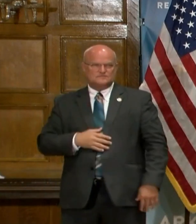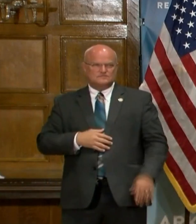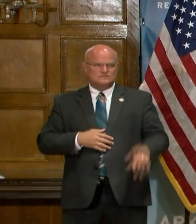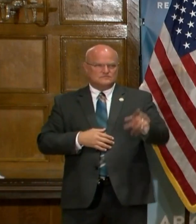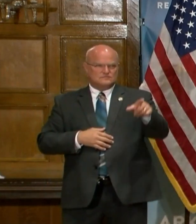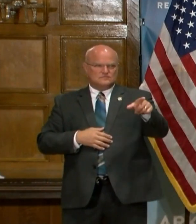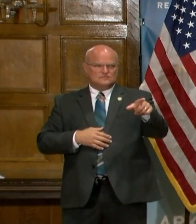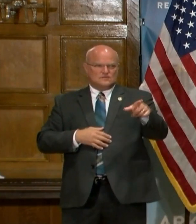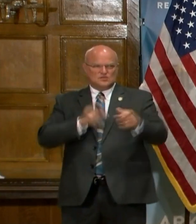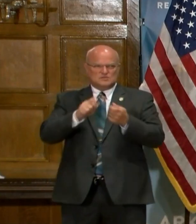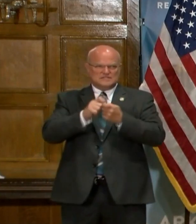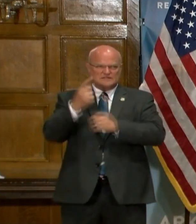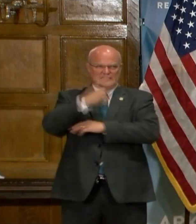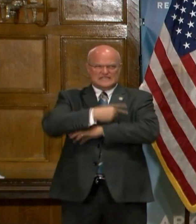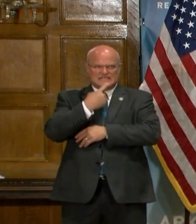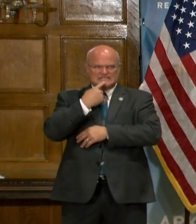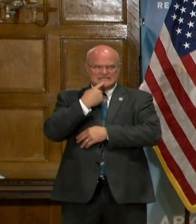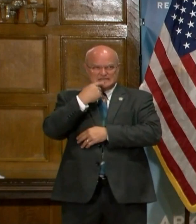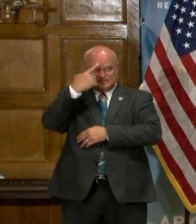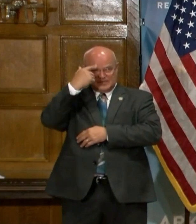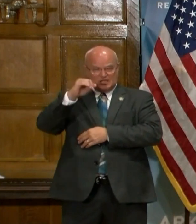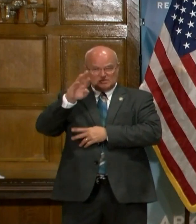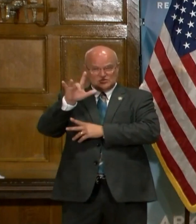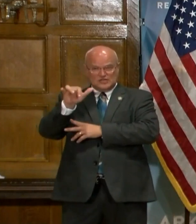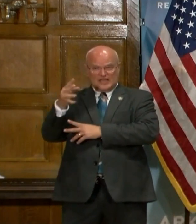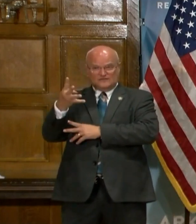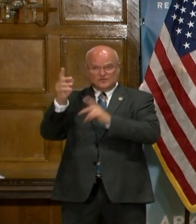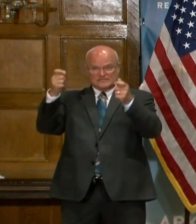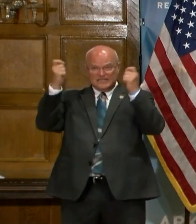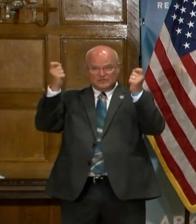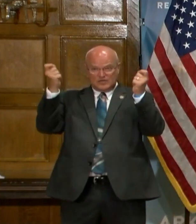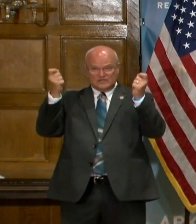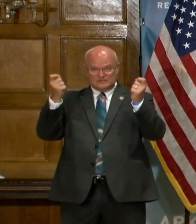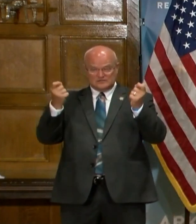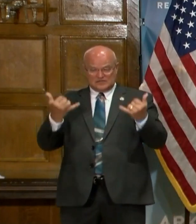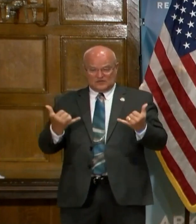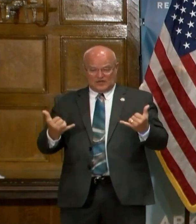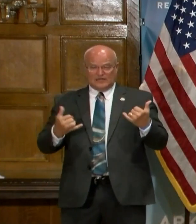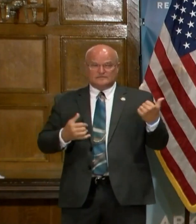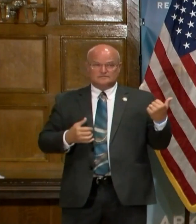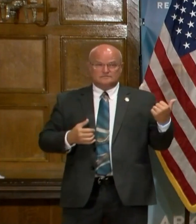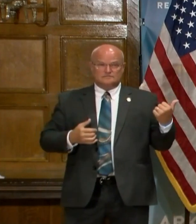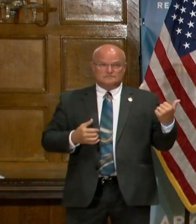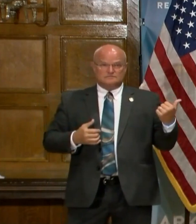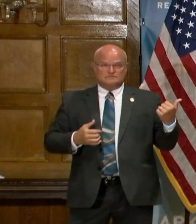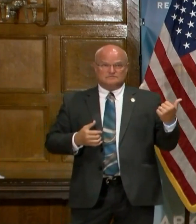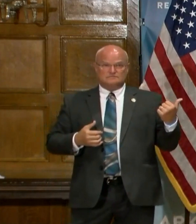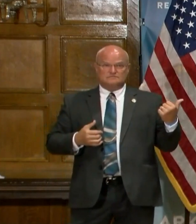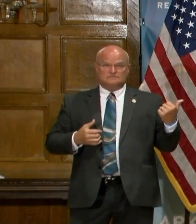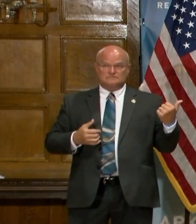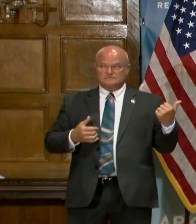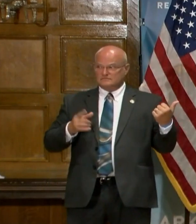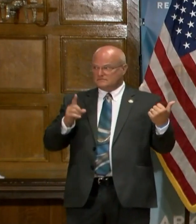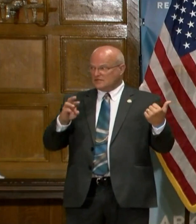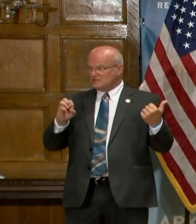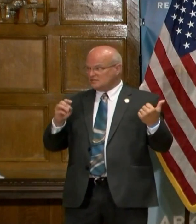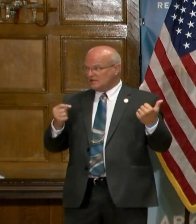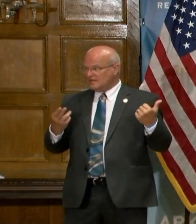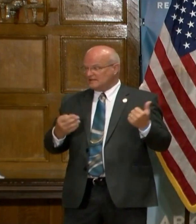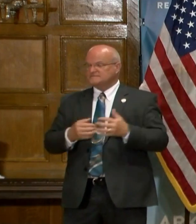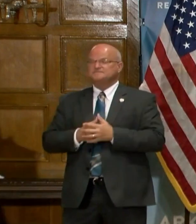So there's no specific data that says that it is because of the July 4th celebrations as of right now? Dr. Smith?